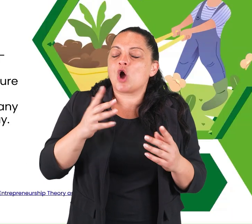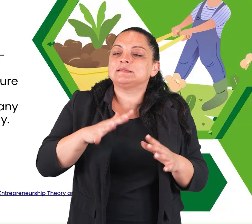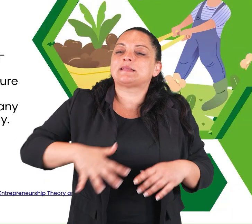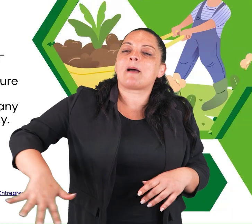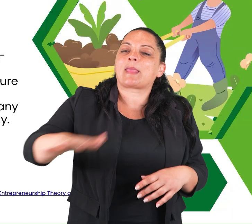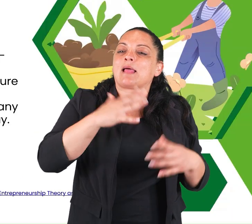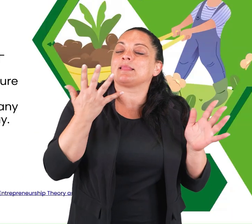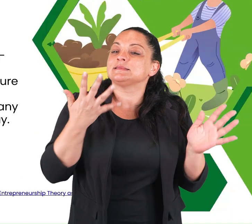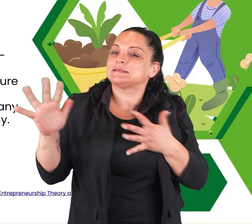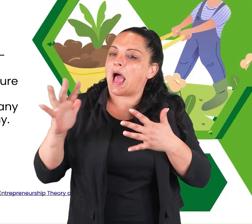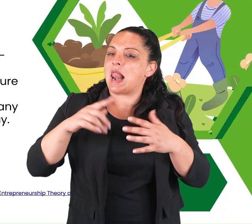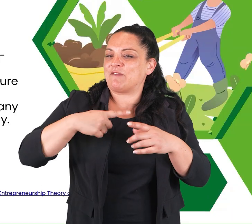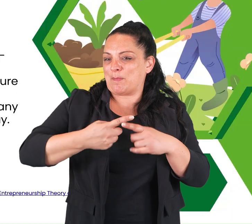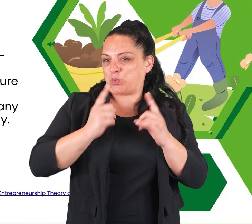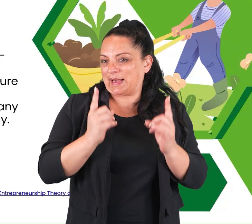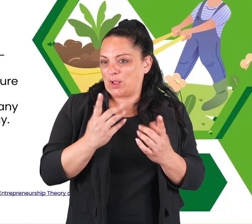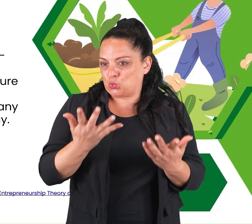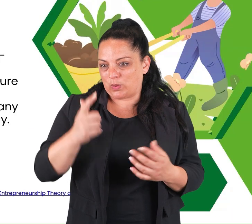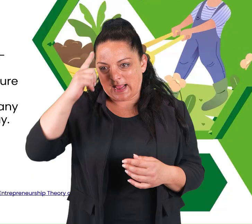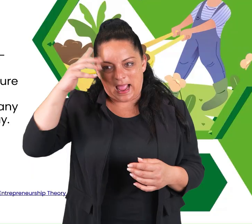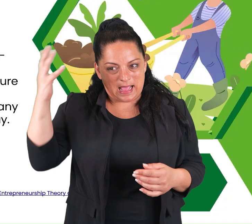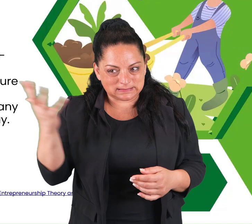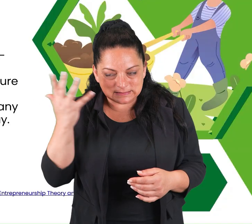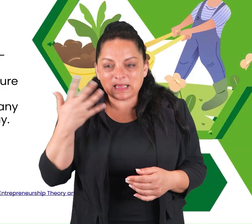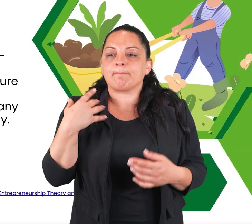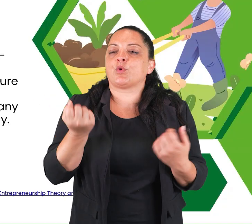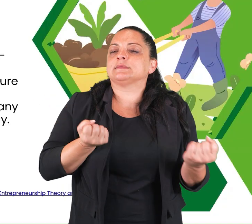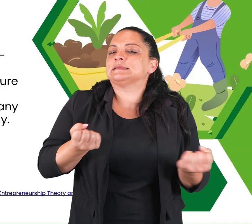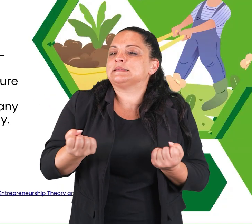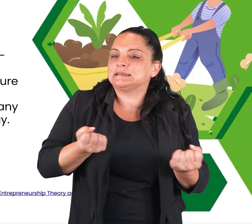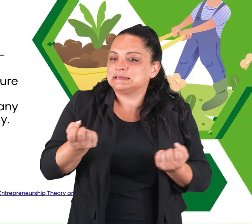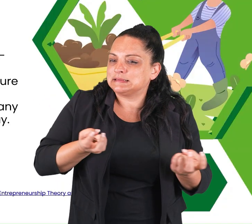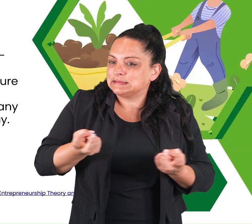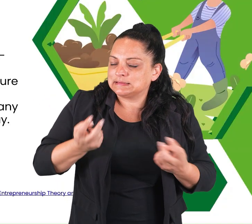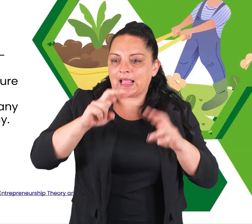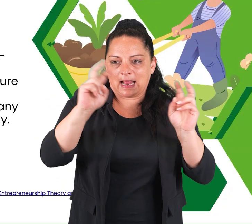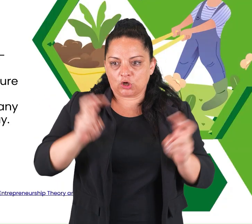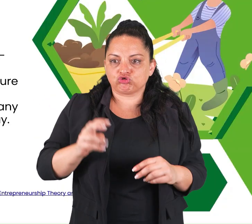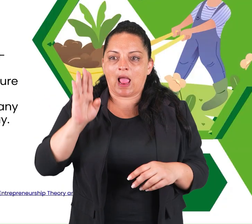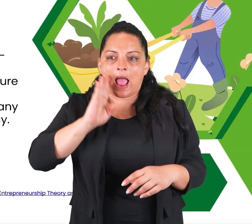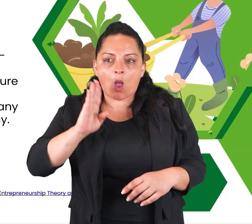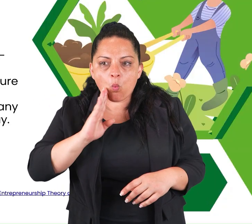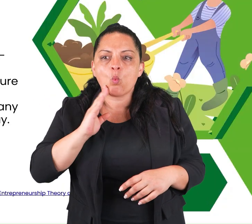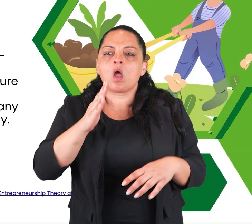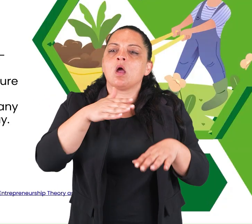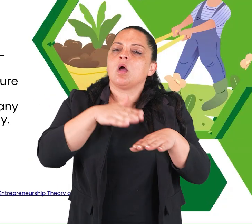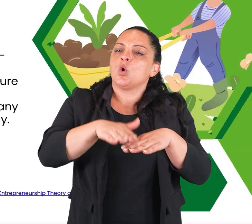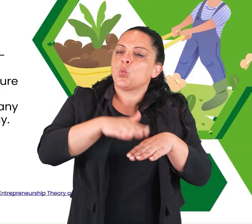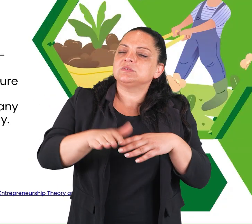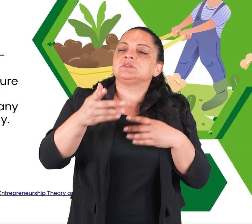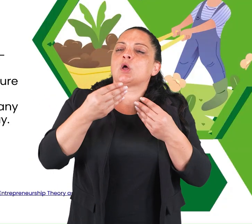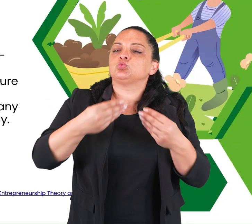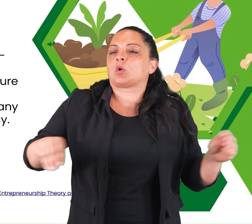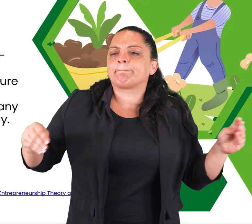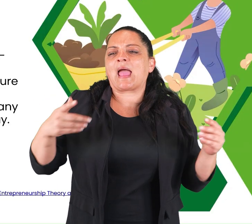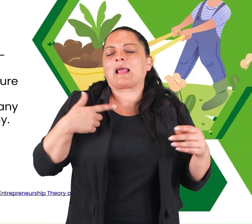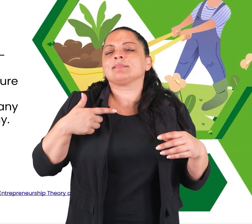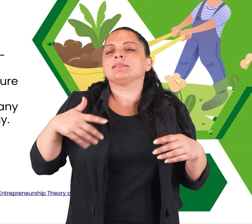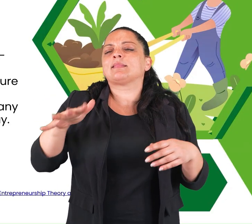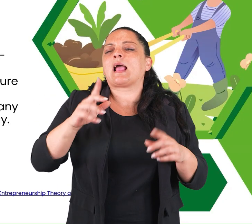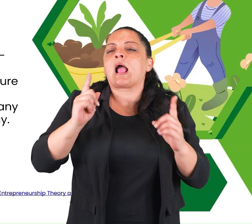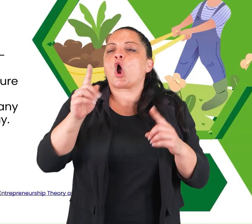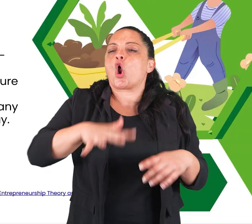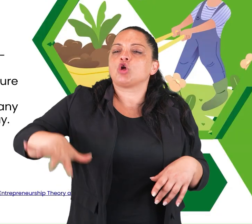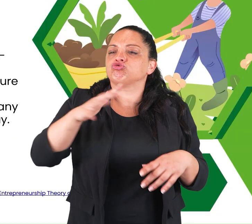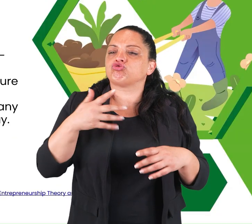the environment and nature, for example, saving energy or water, using eco-friendly tools and